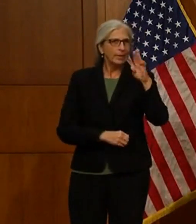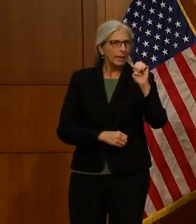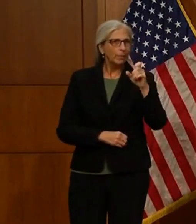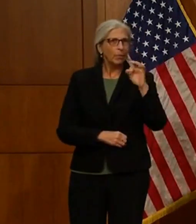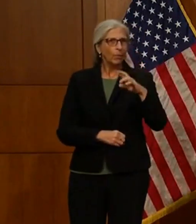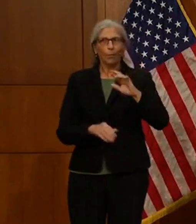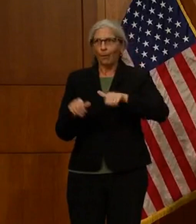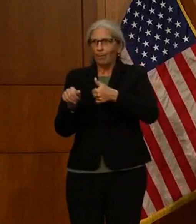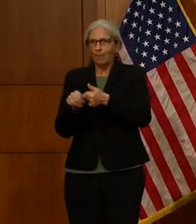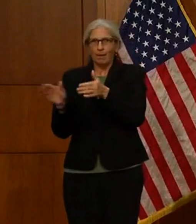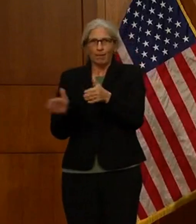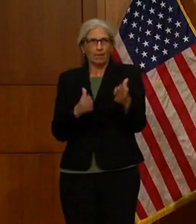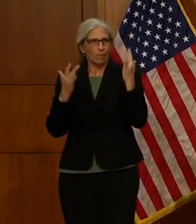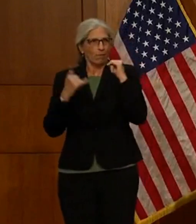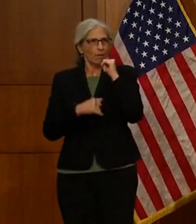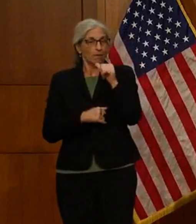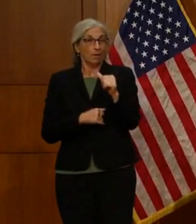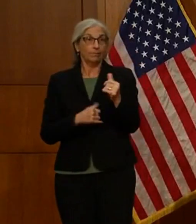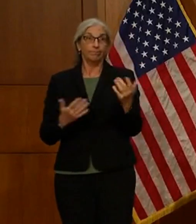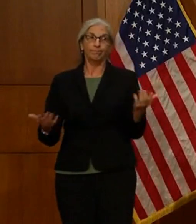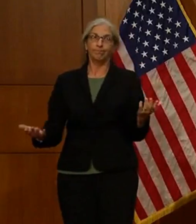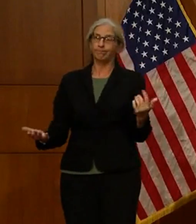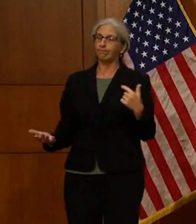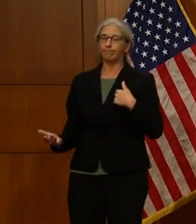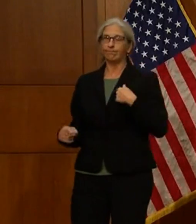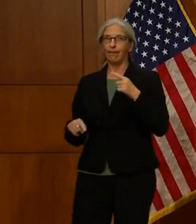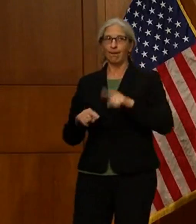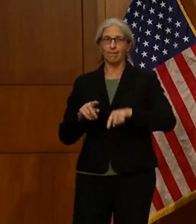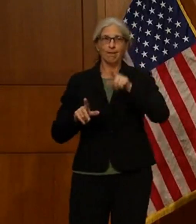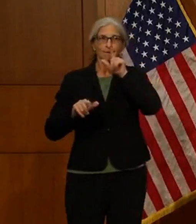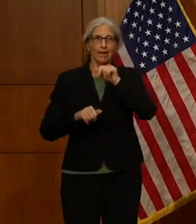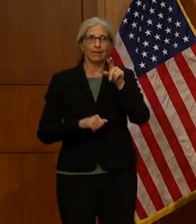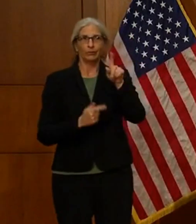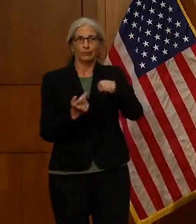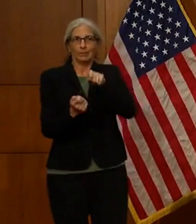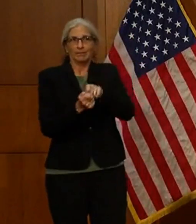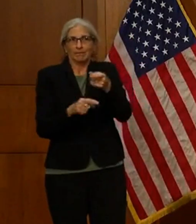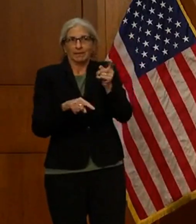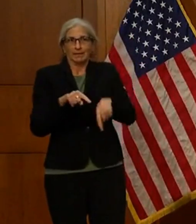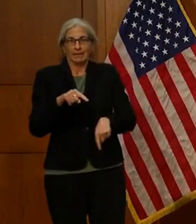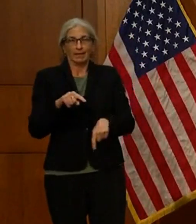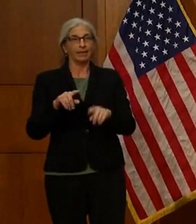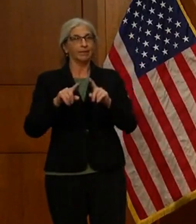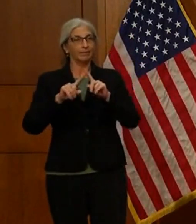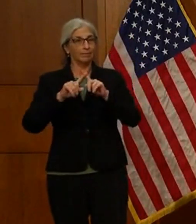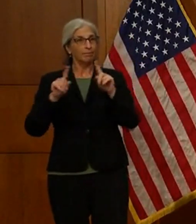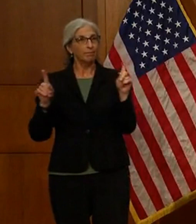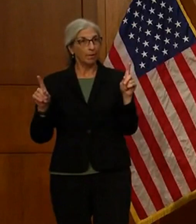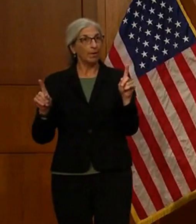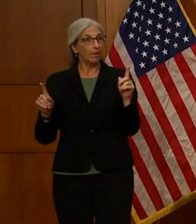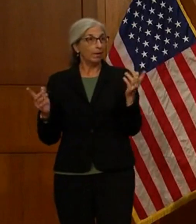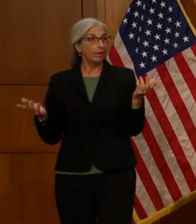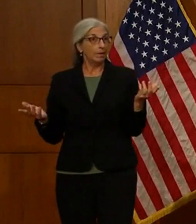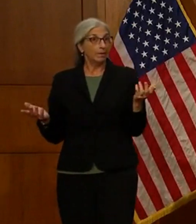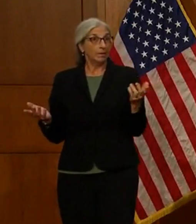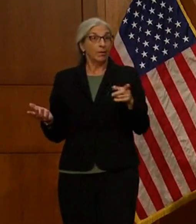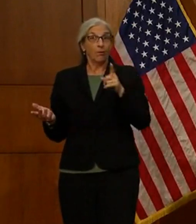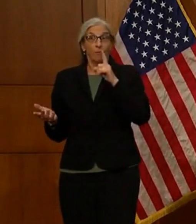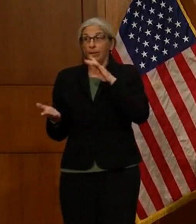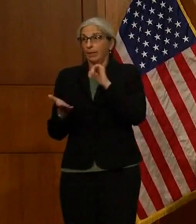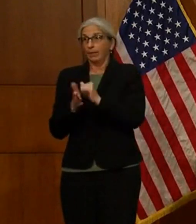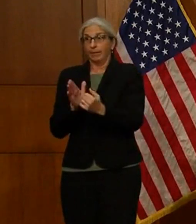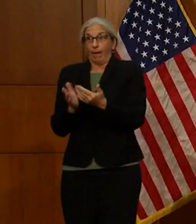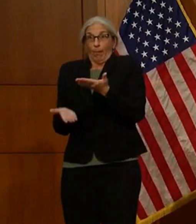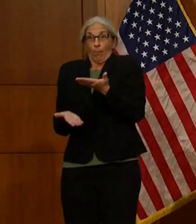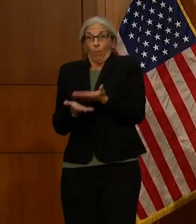that specifically, Alan, but I think it's just assurance that, it reaffirms why